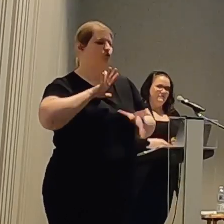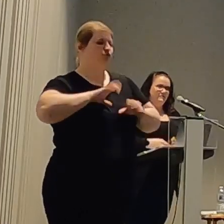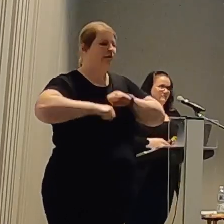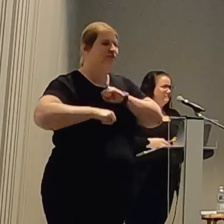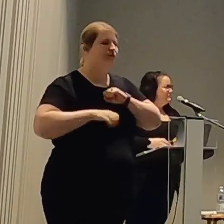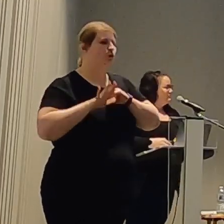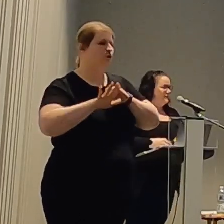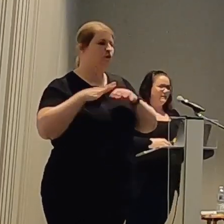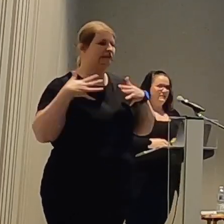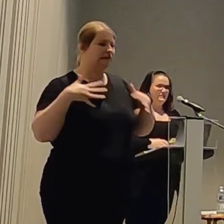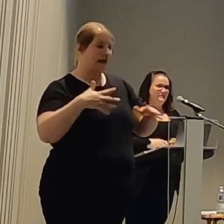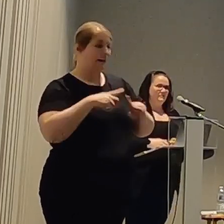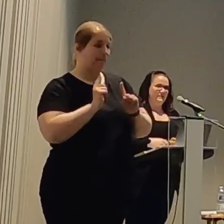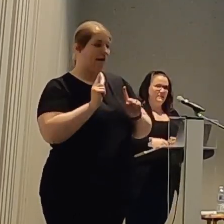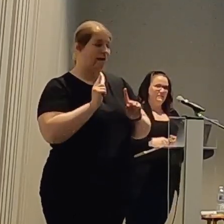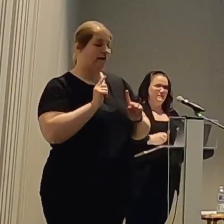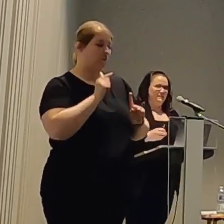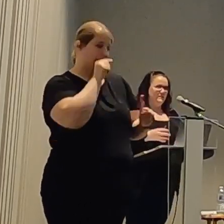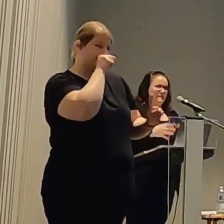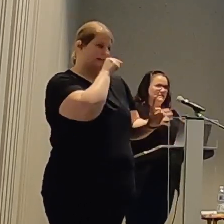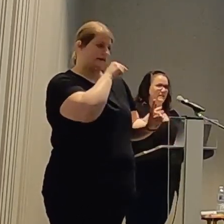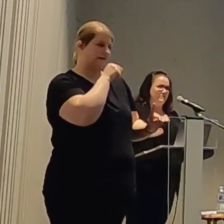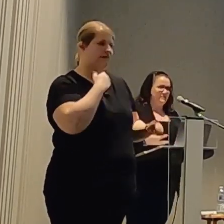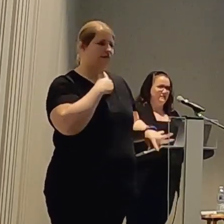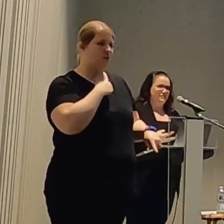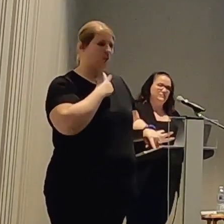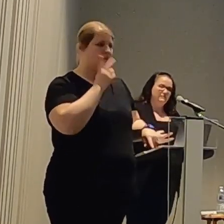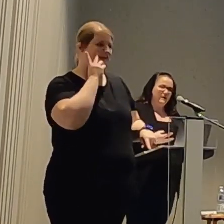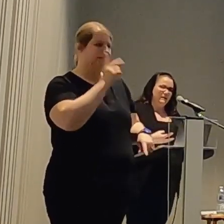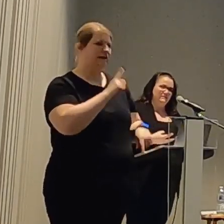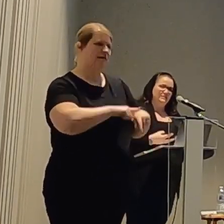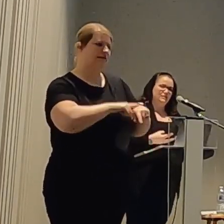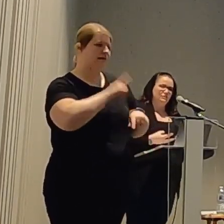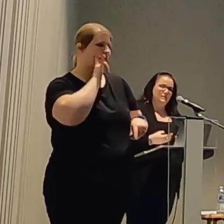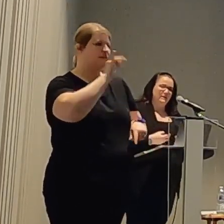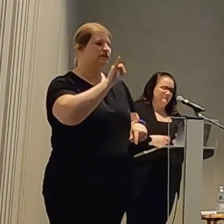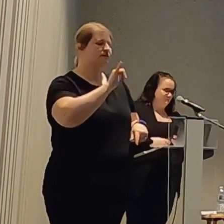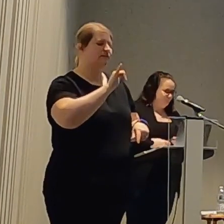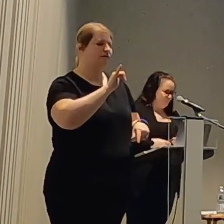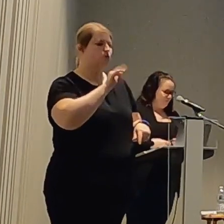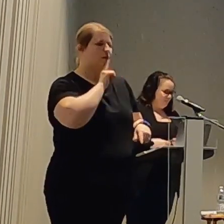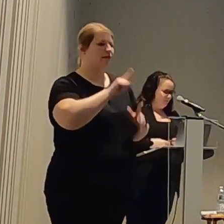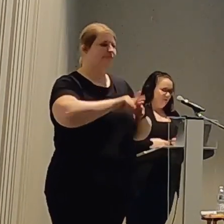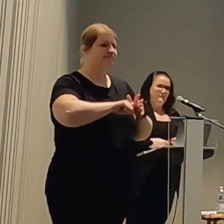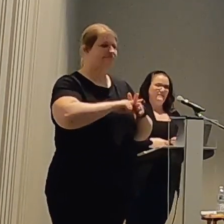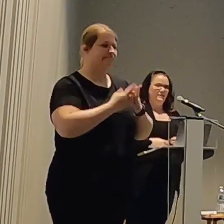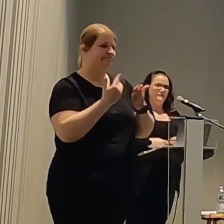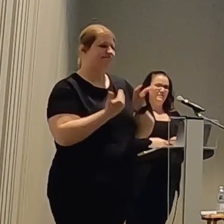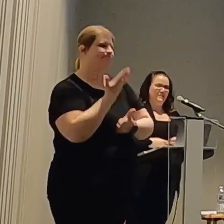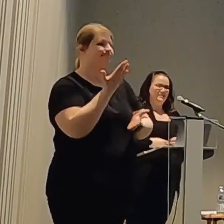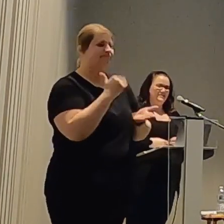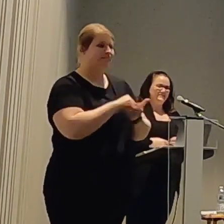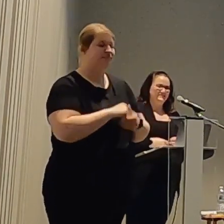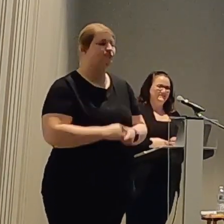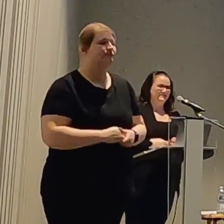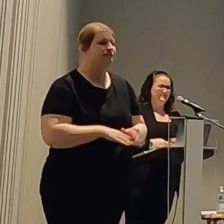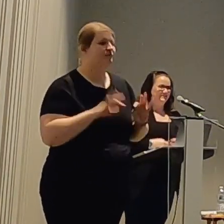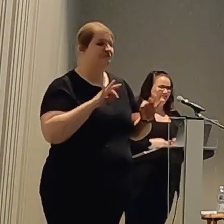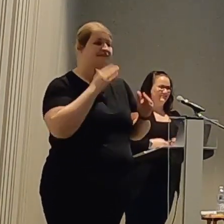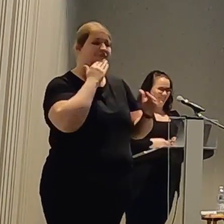but with this, we get to see that timelessness revived in a new way. Thank you very